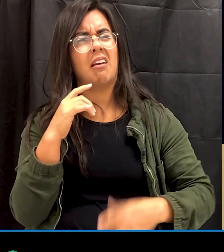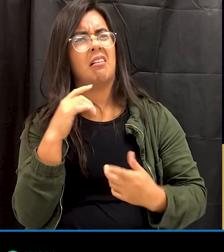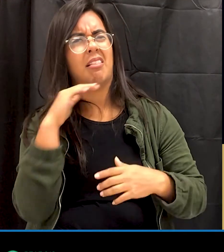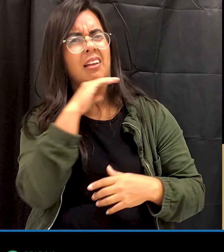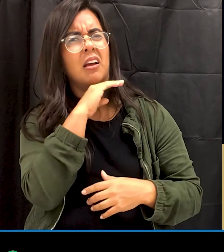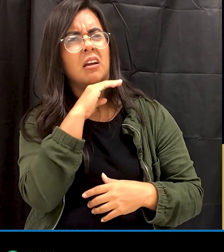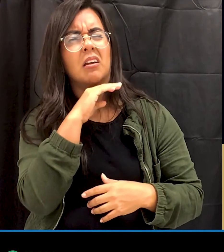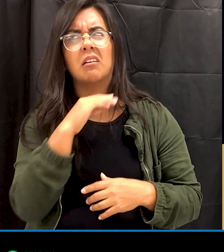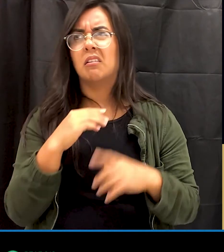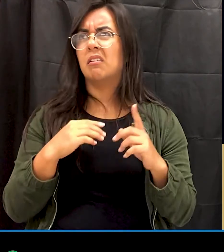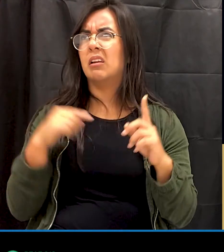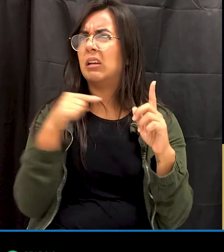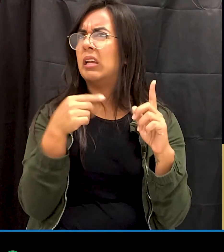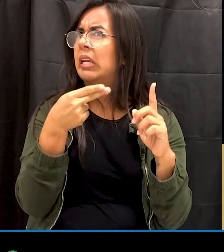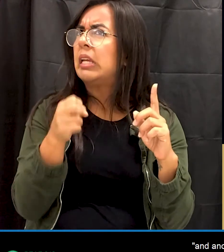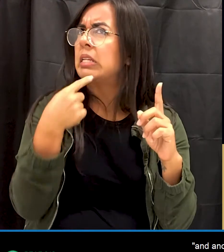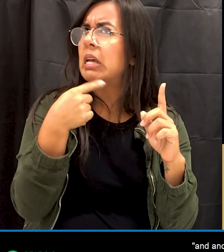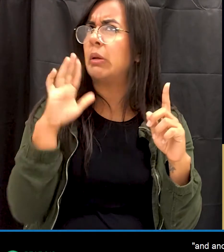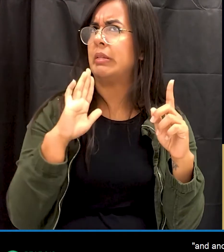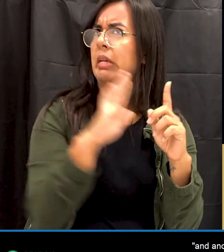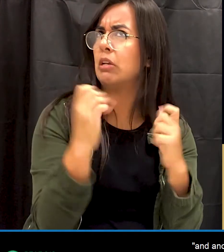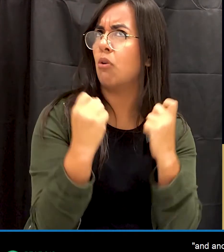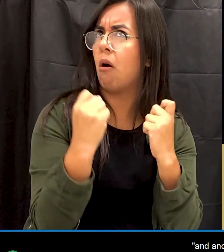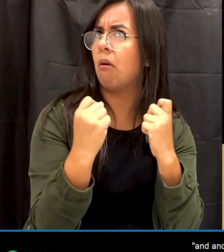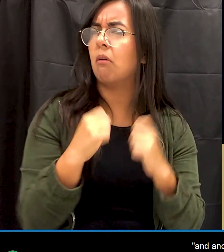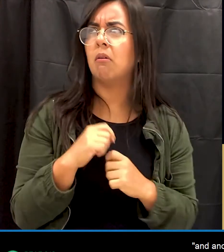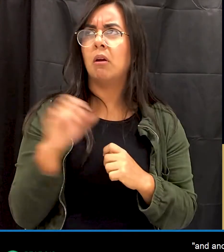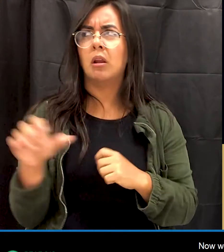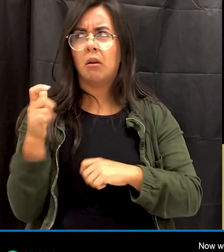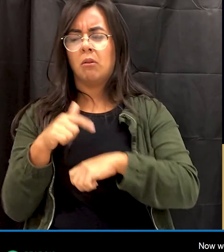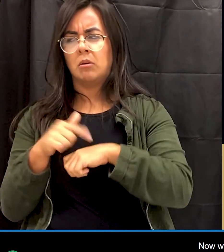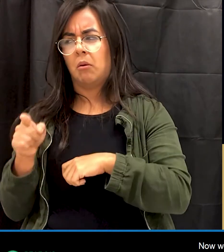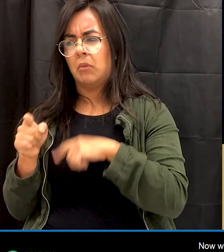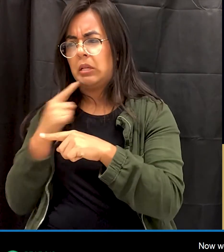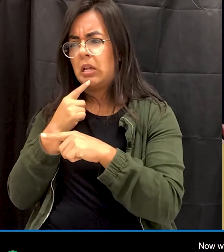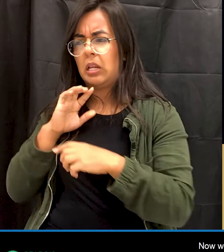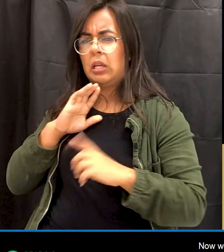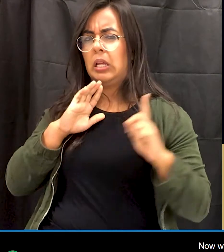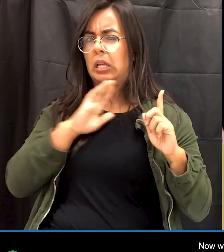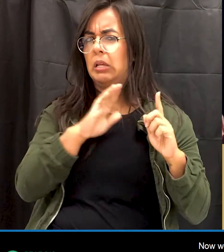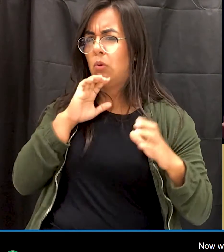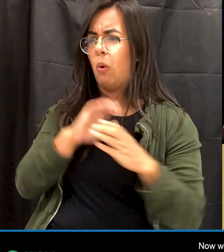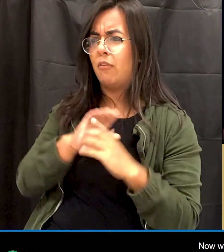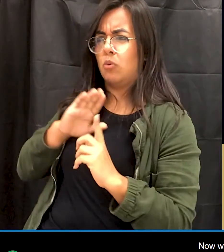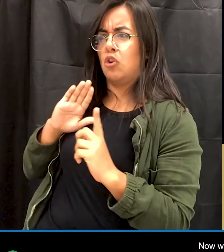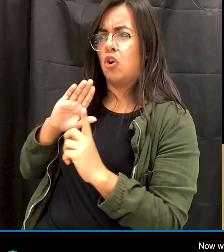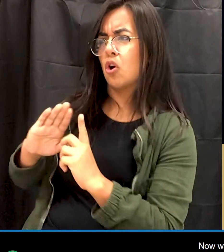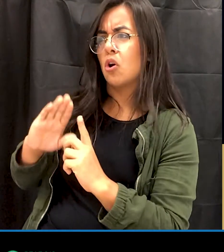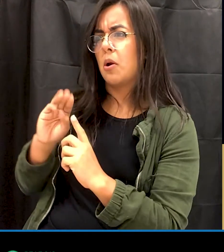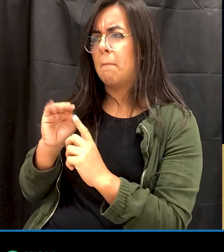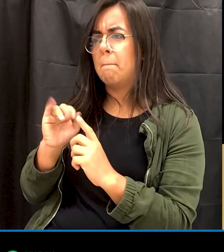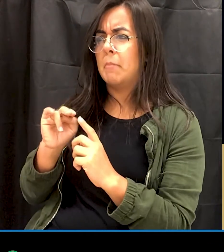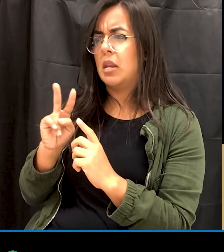Because one time he said it was his car. One time it said it was her car. Another time he said it was her minivan. Now we realize in colloquial English usage,